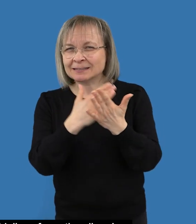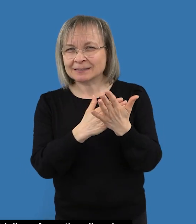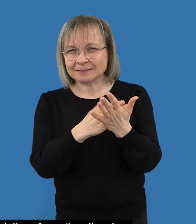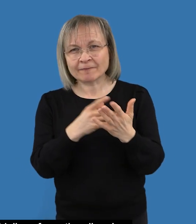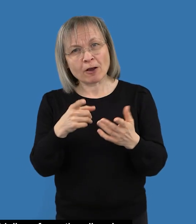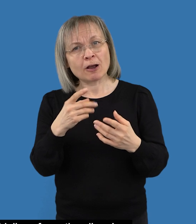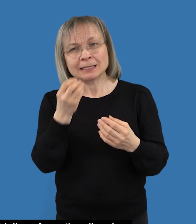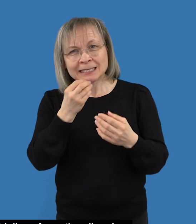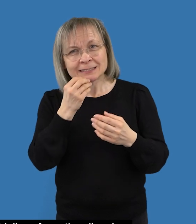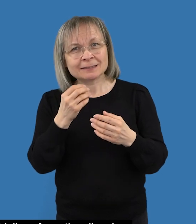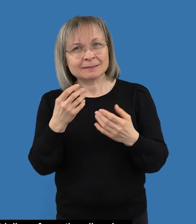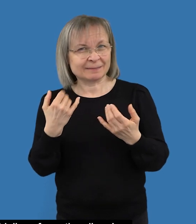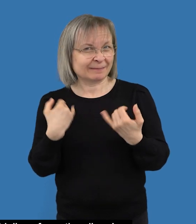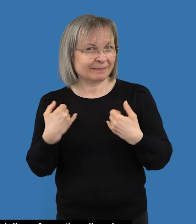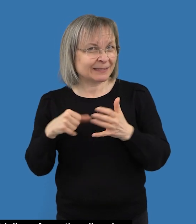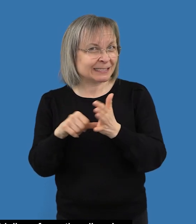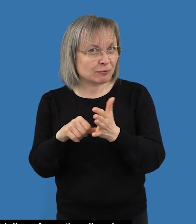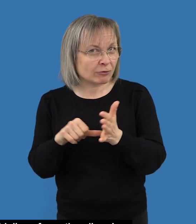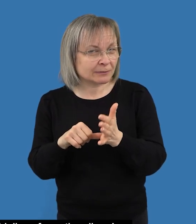Sign guidelines for eating disorders.